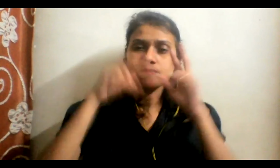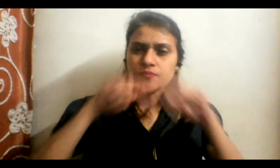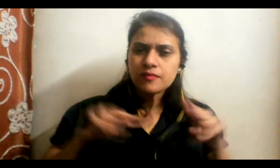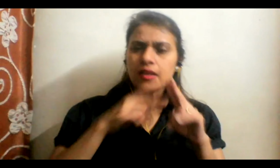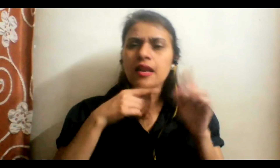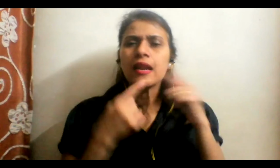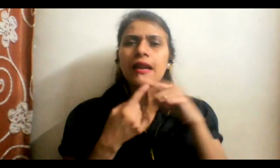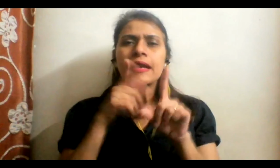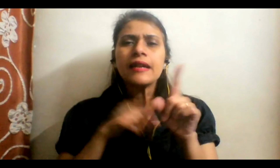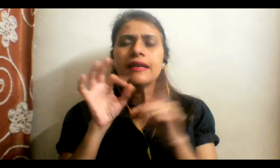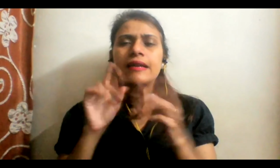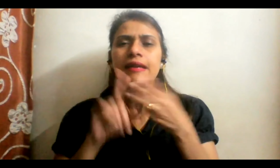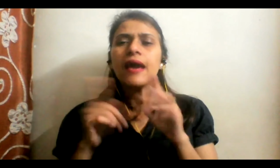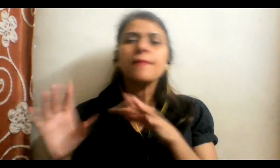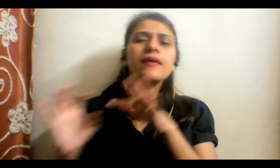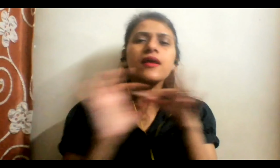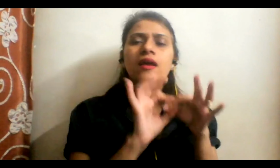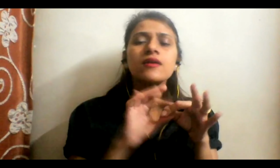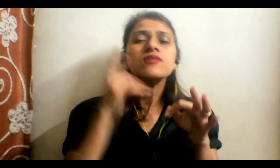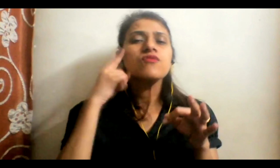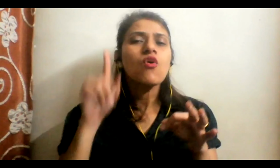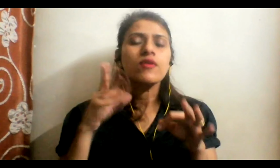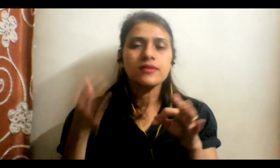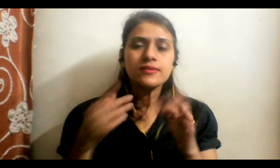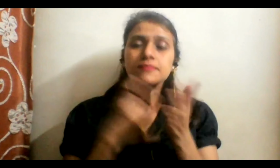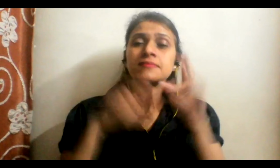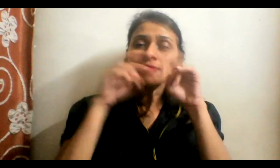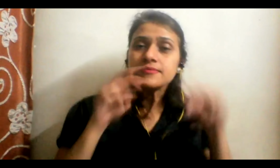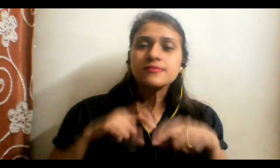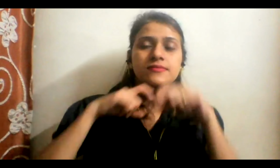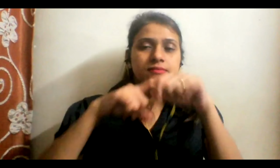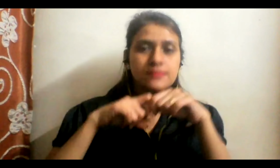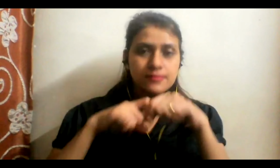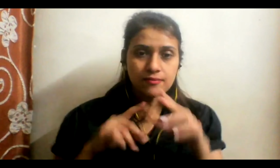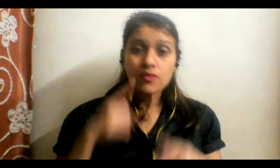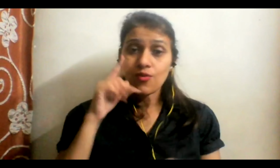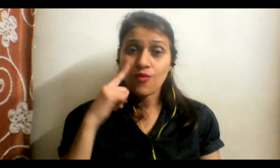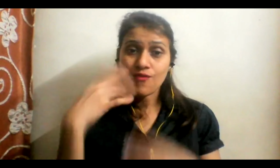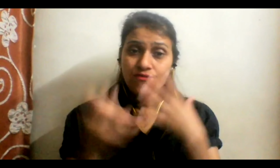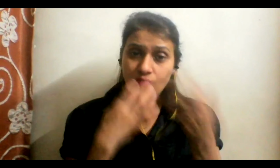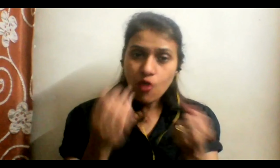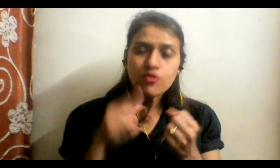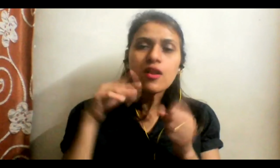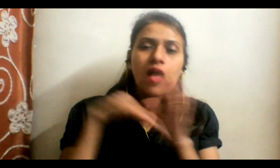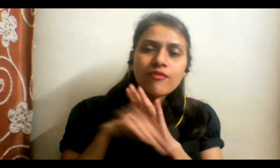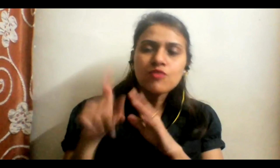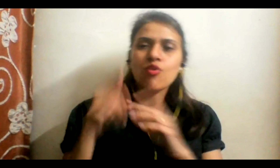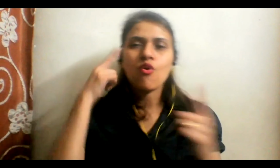should come from your research type and design should come from your research questions. What you want to find out, what are your objectives?